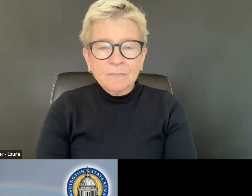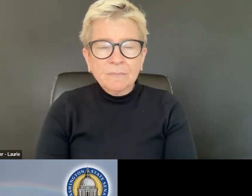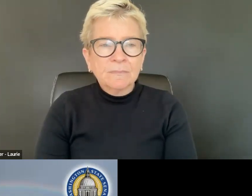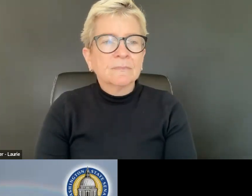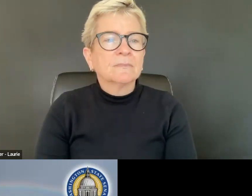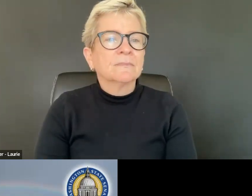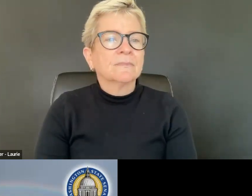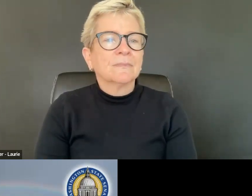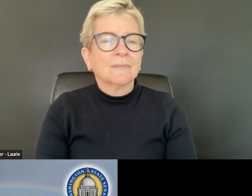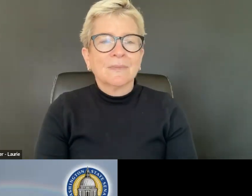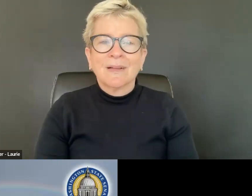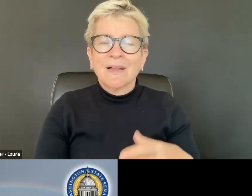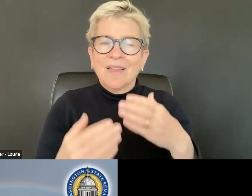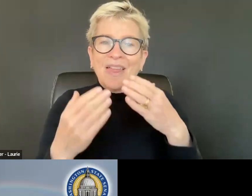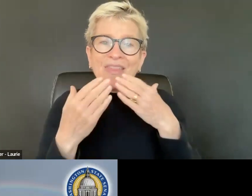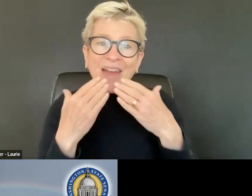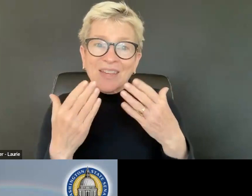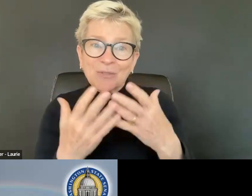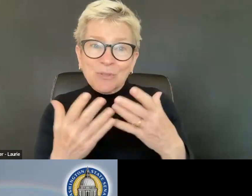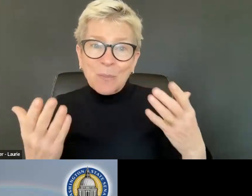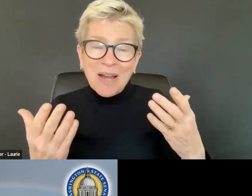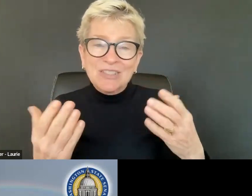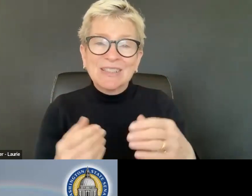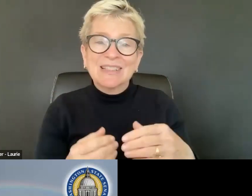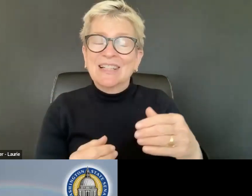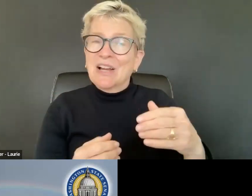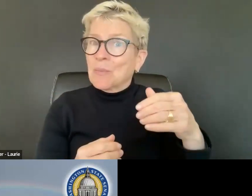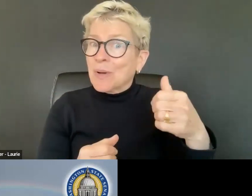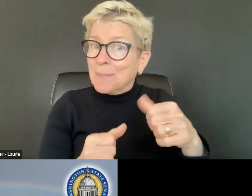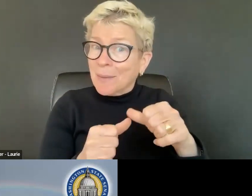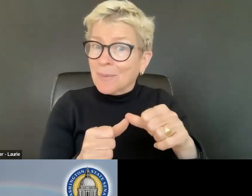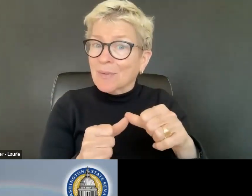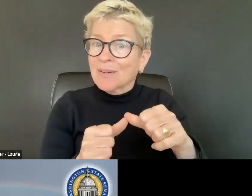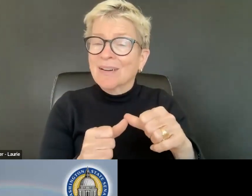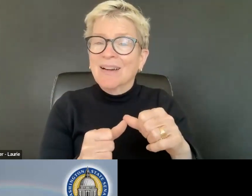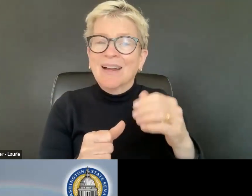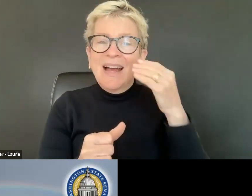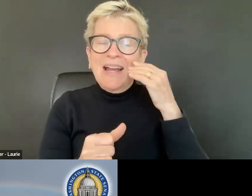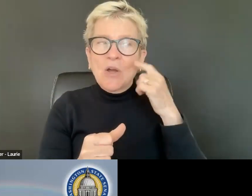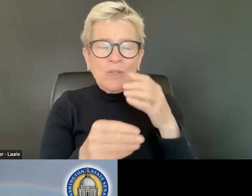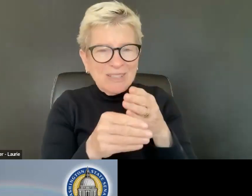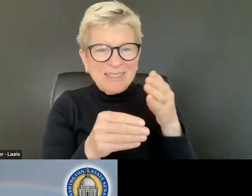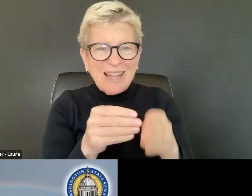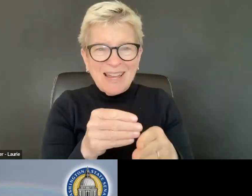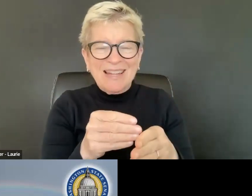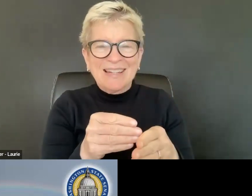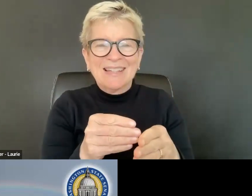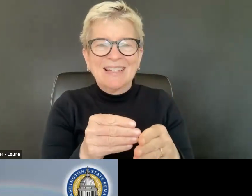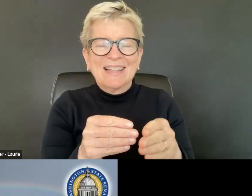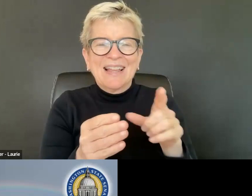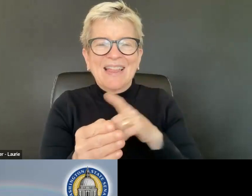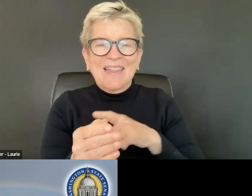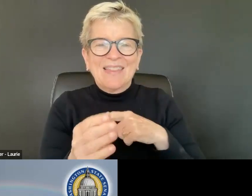Okay, well, thank you all so much. And just remember, I know we just ended, but it's